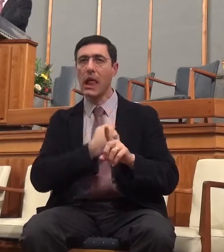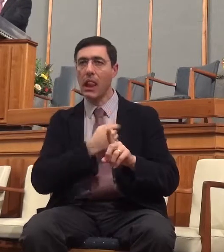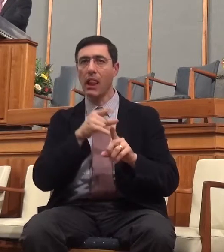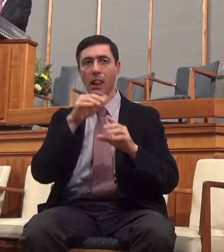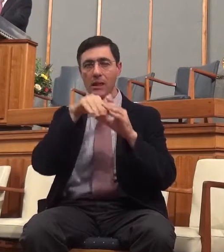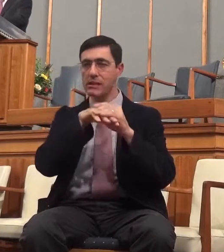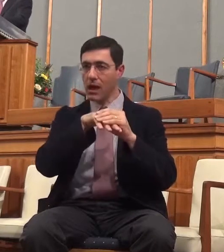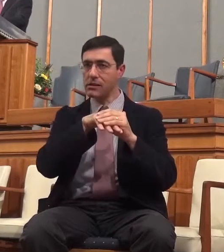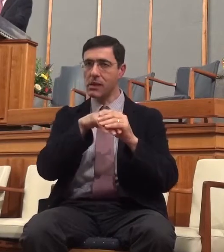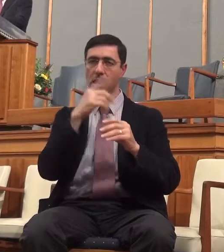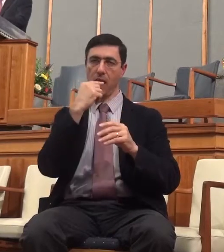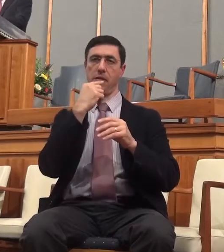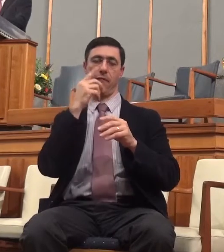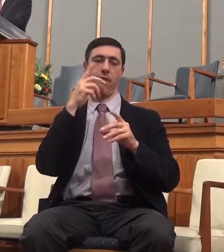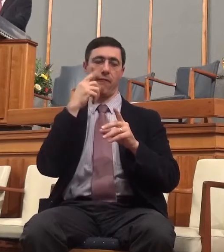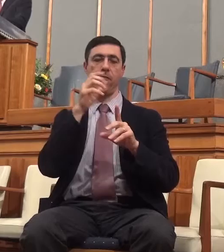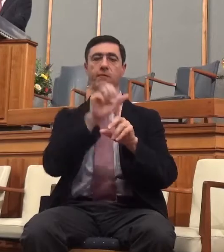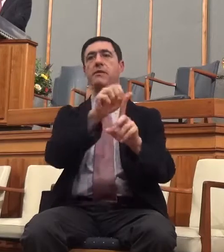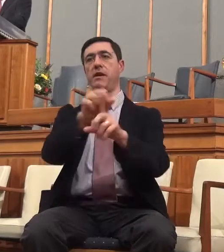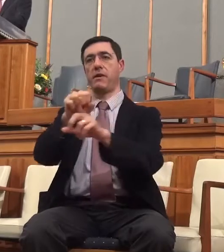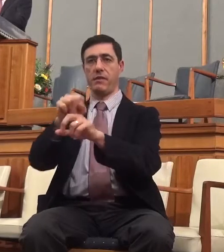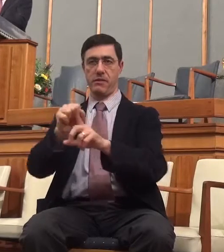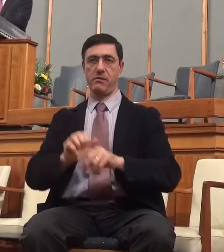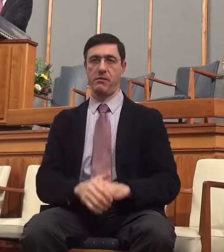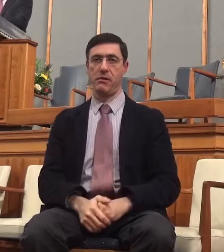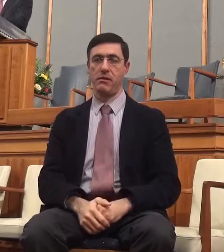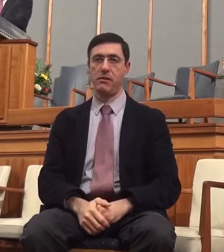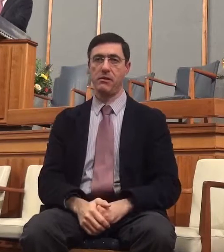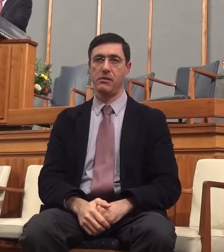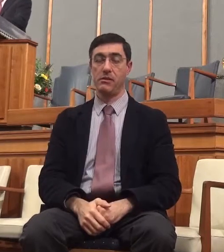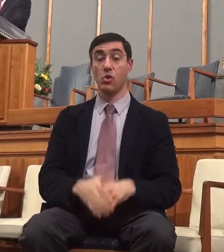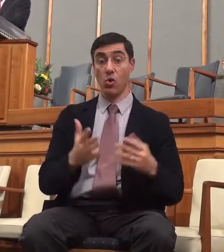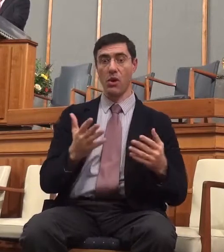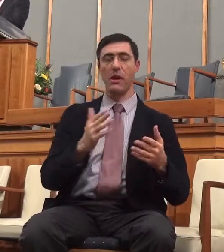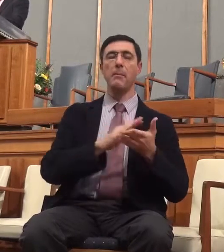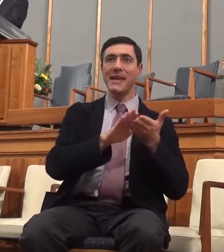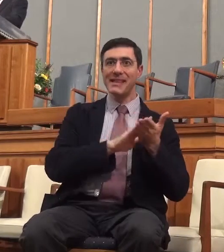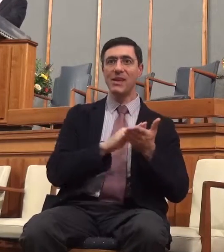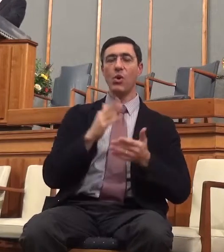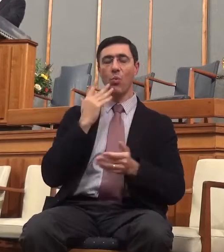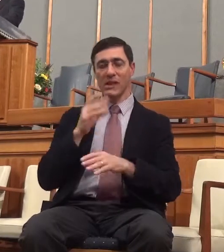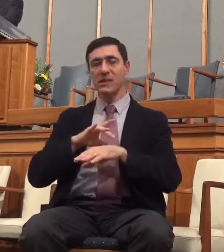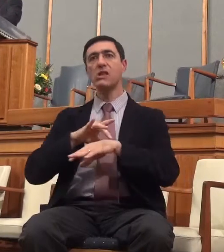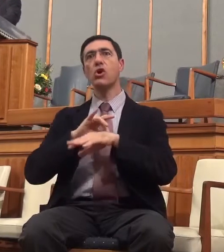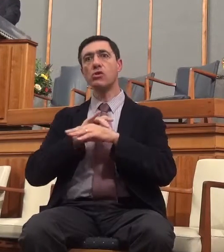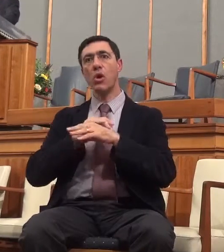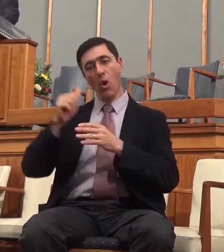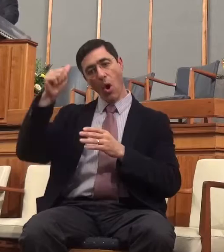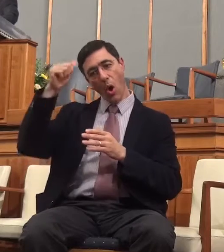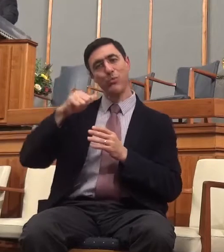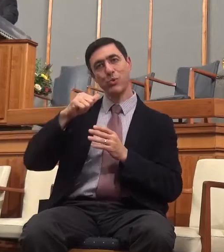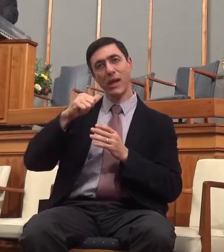are seeing what you wouldn't see without them. And when the surgeon gets to work, he finds that what